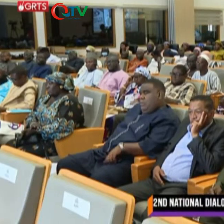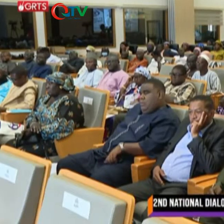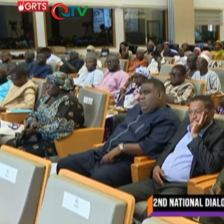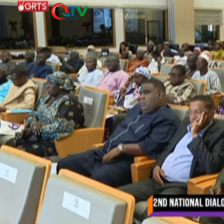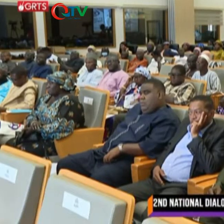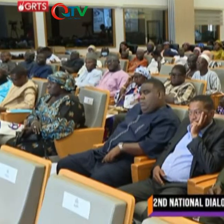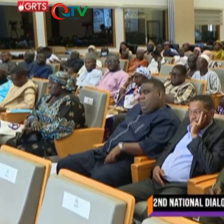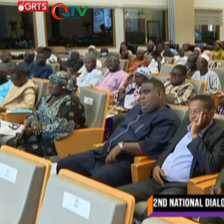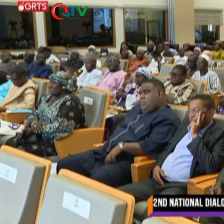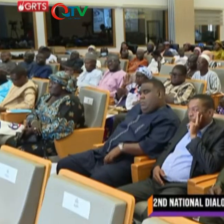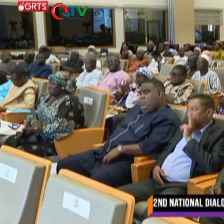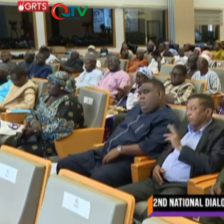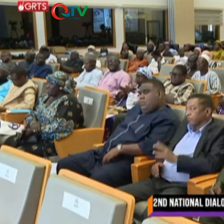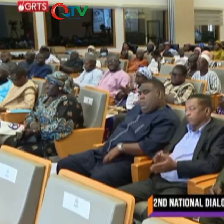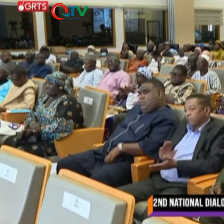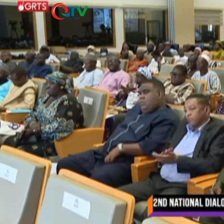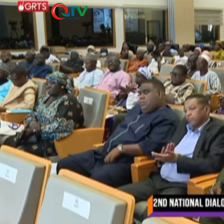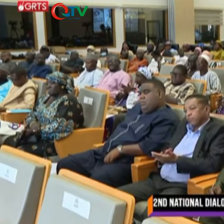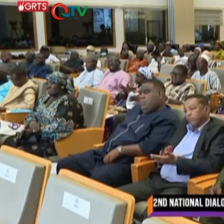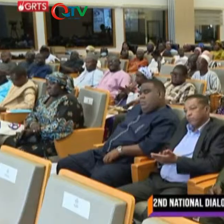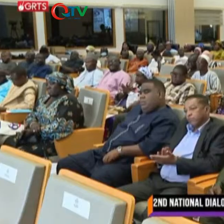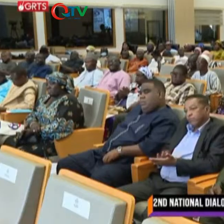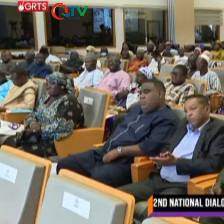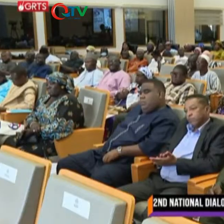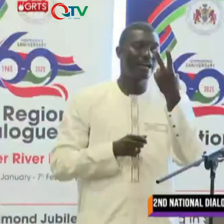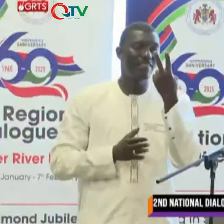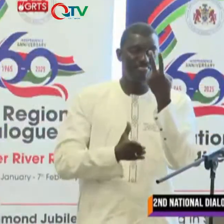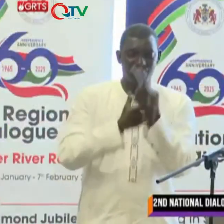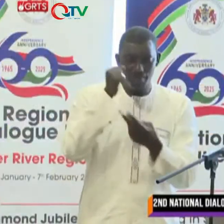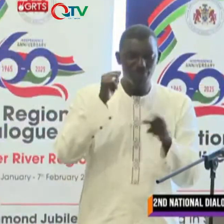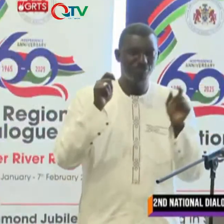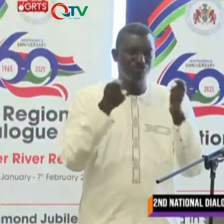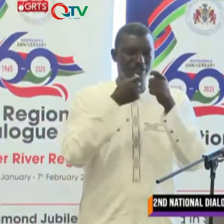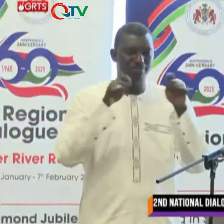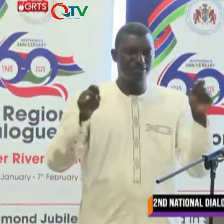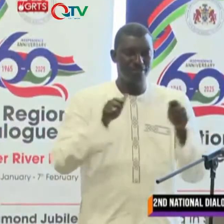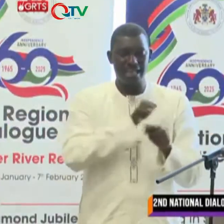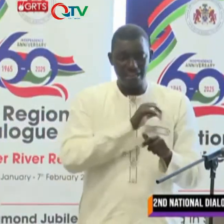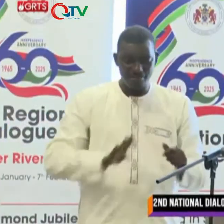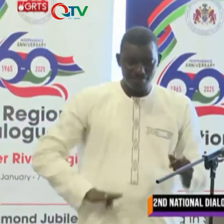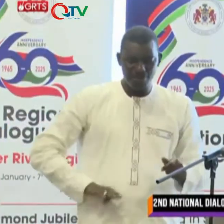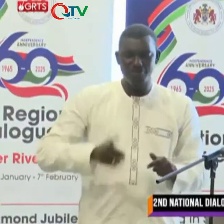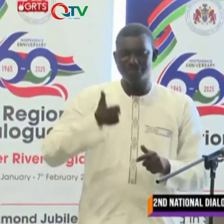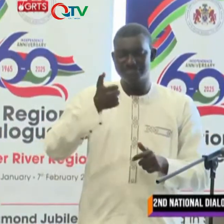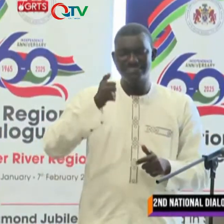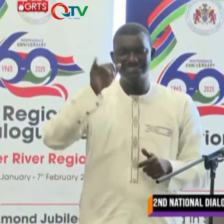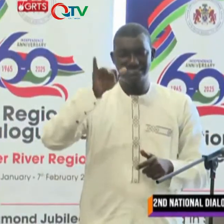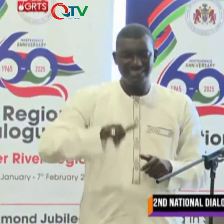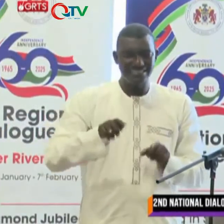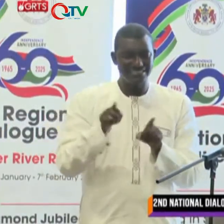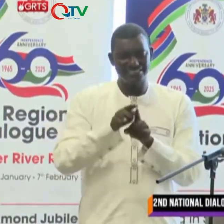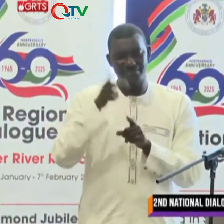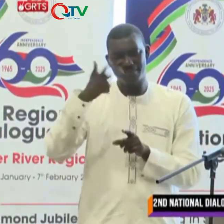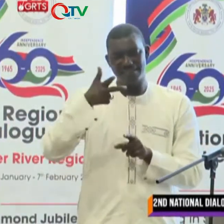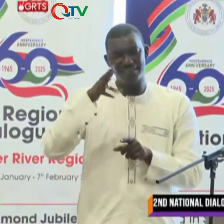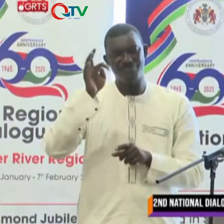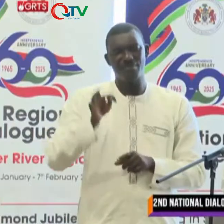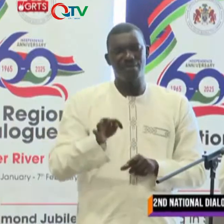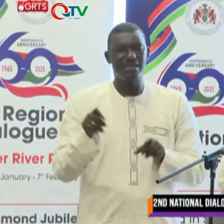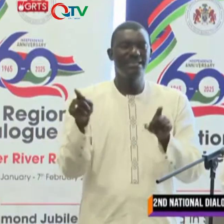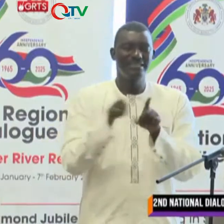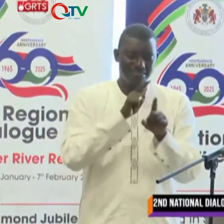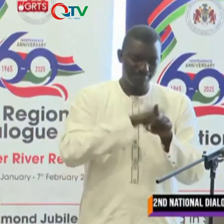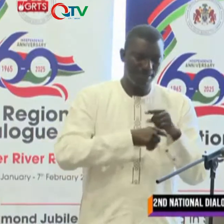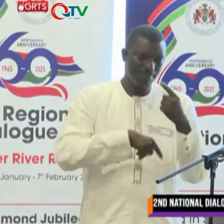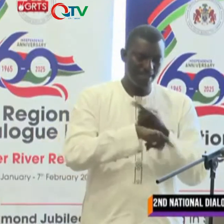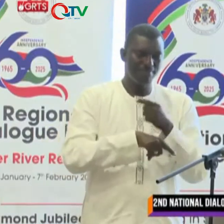60. So we have to start. So if we are measuring the achievements of our country, we already have a human being as a representative of the Gambia.